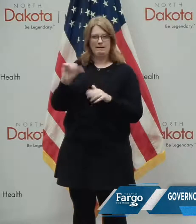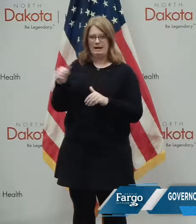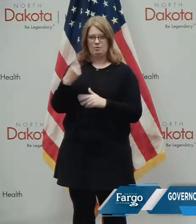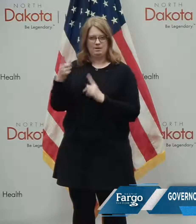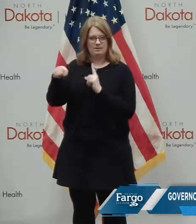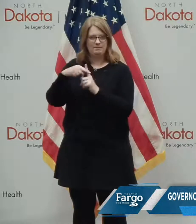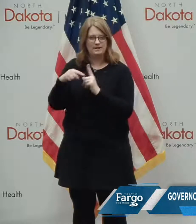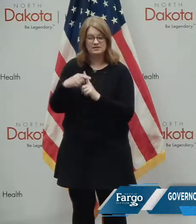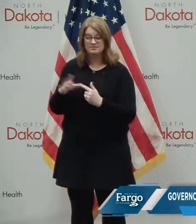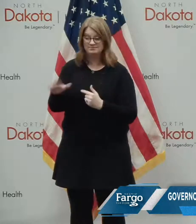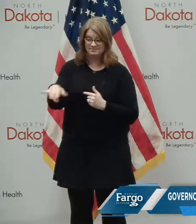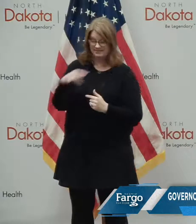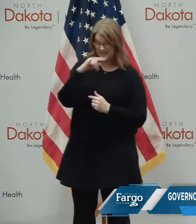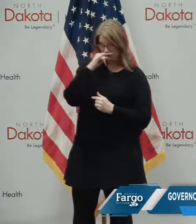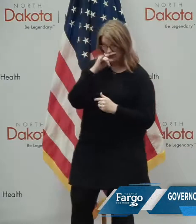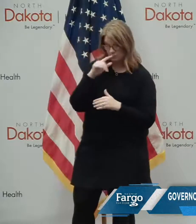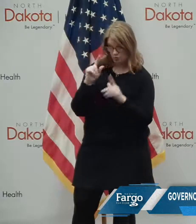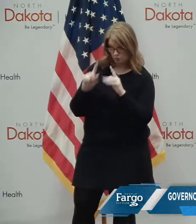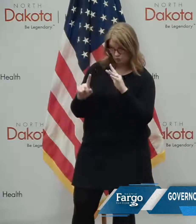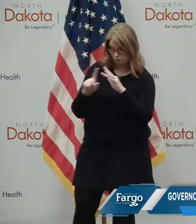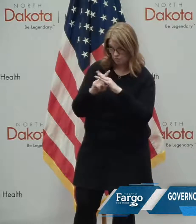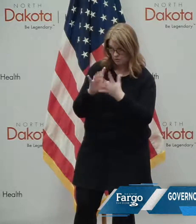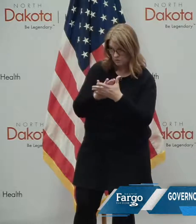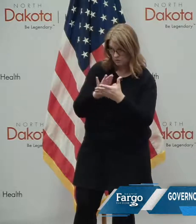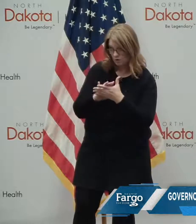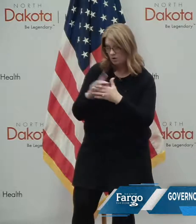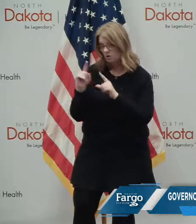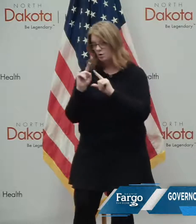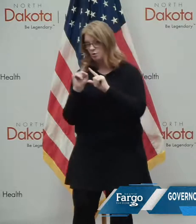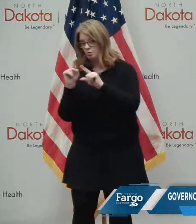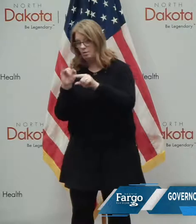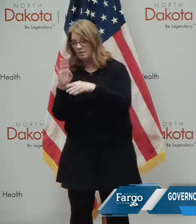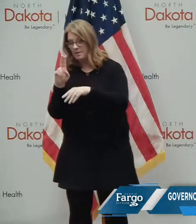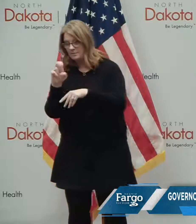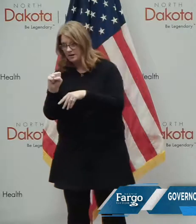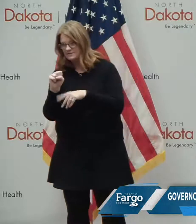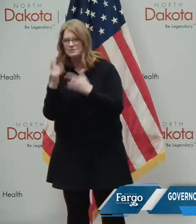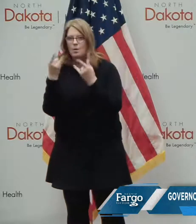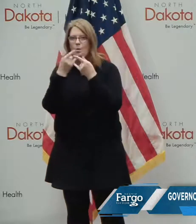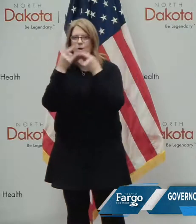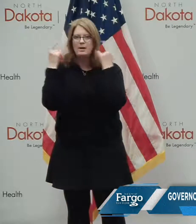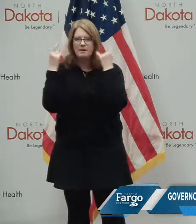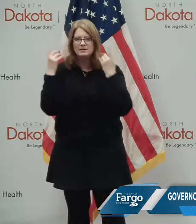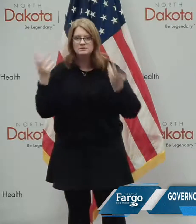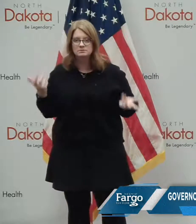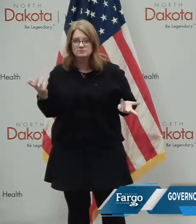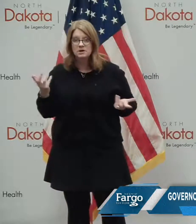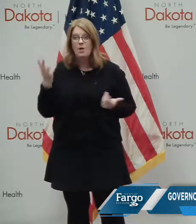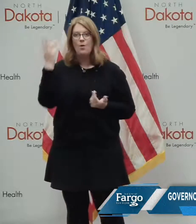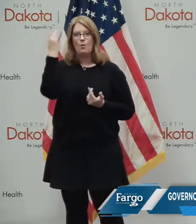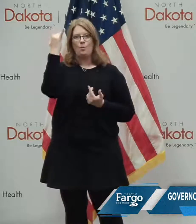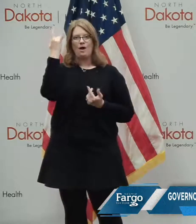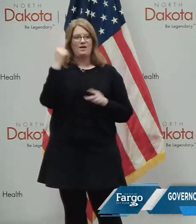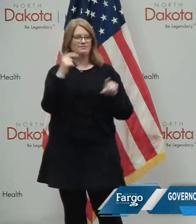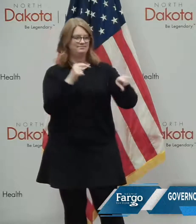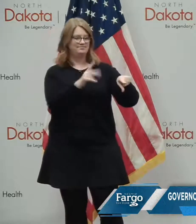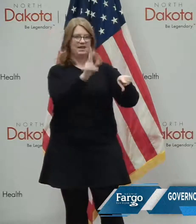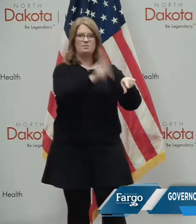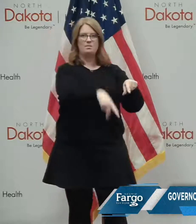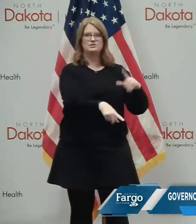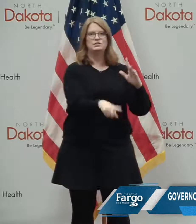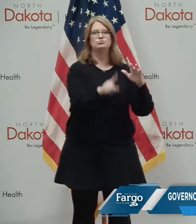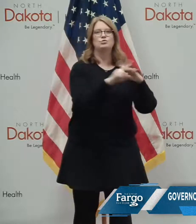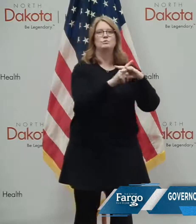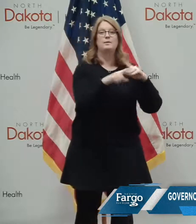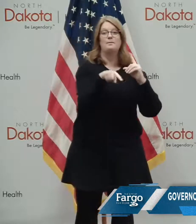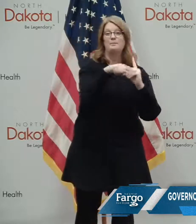hey, kids, when you're getting on the bus or going to school or doing what you're doing, wear a mask, because then if somebody else turns up positive, you're